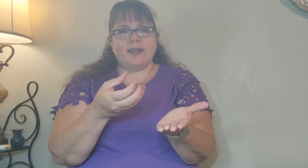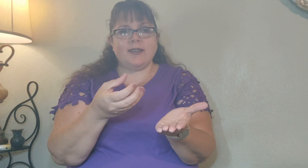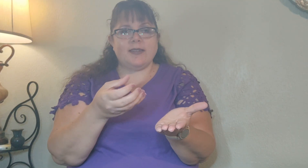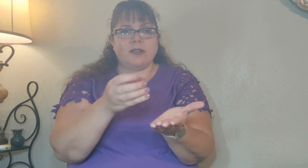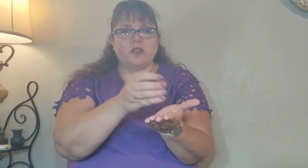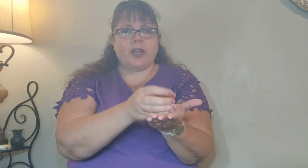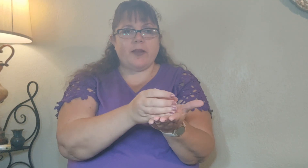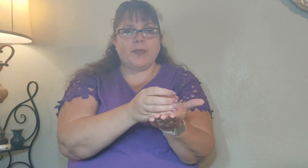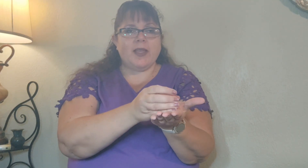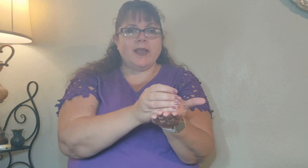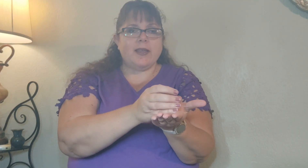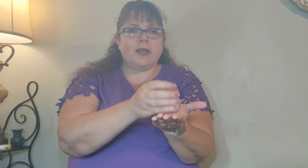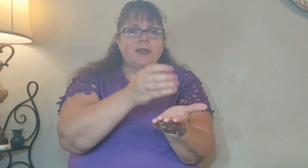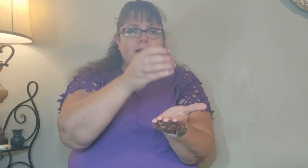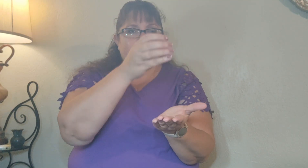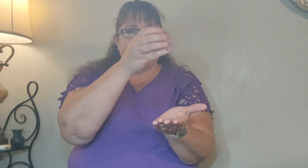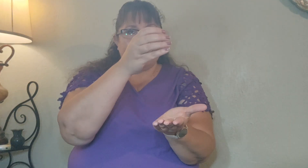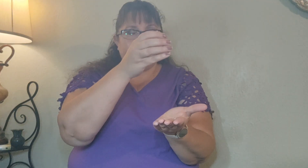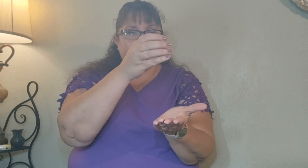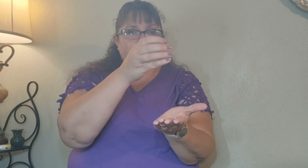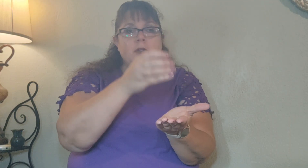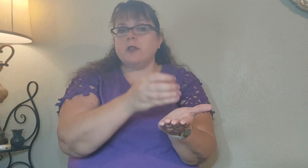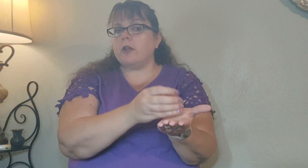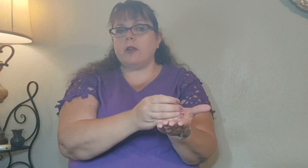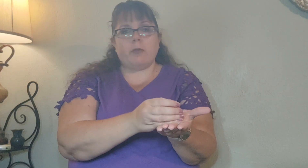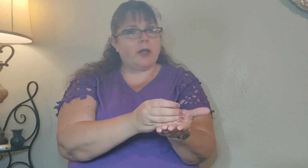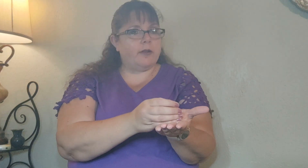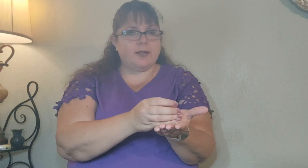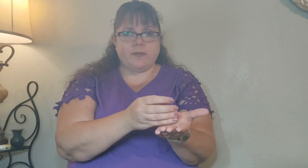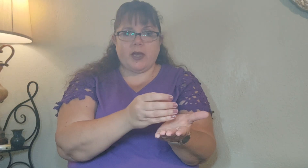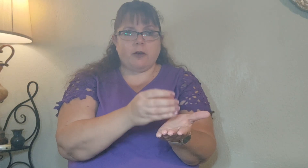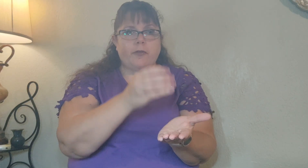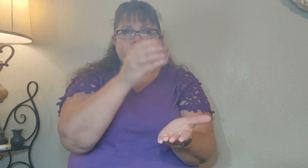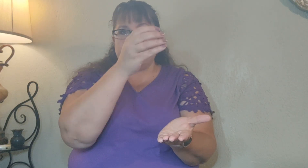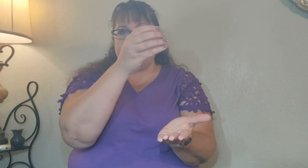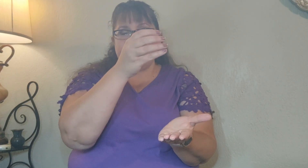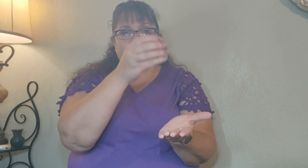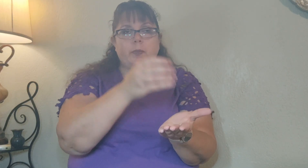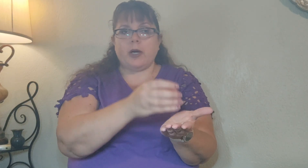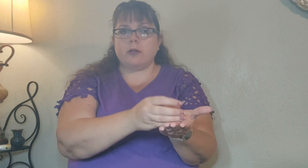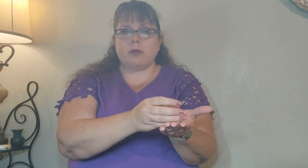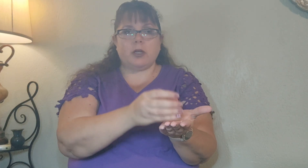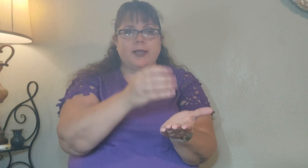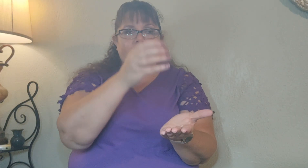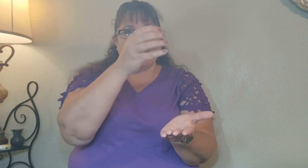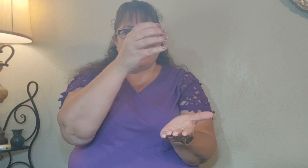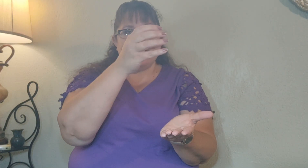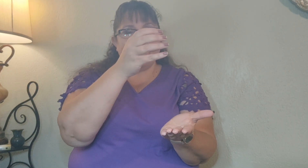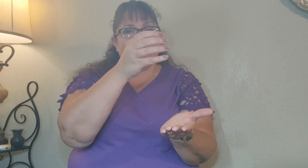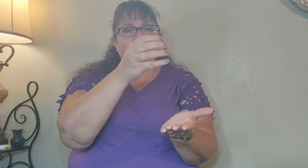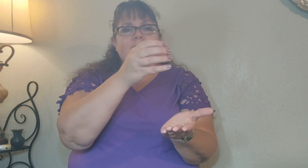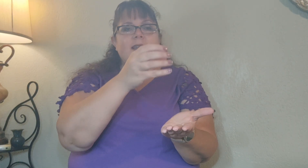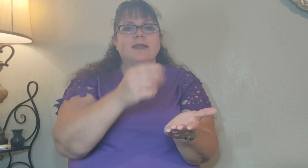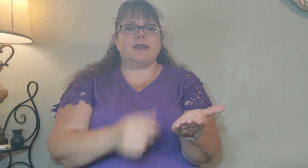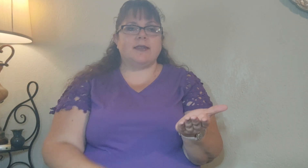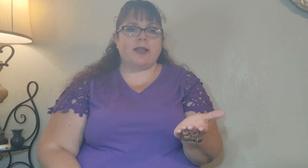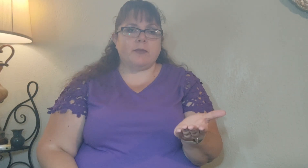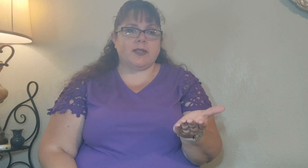in a C shape. And then up. So it doesn't matter if you're talking about a bottle or a glass. It's the same